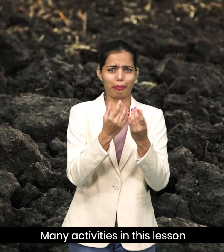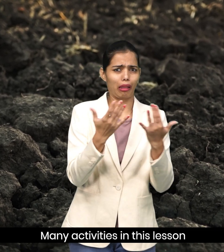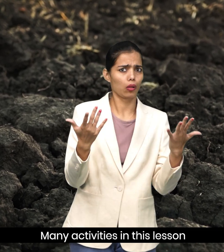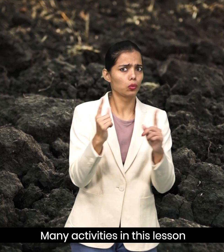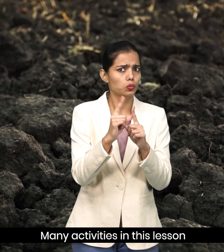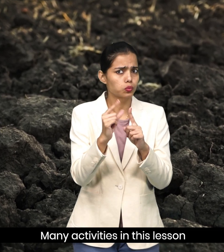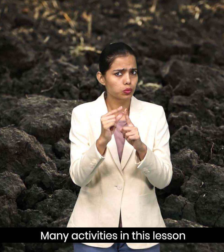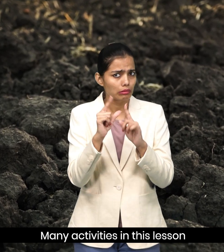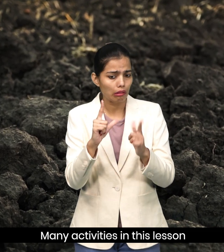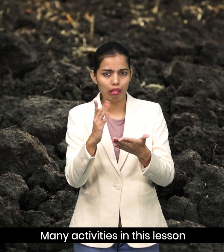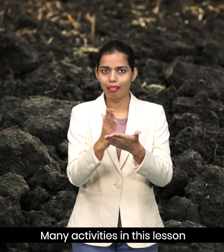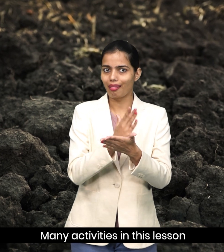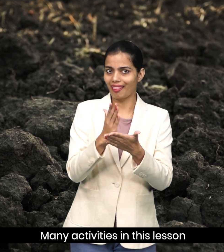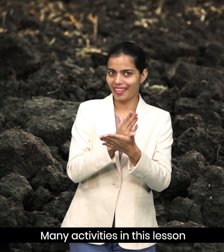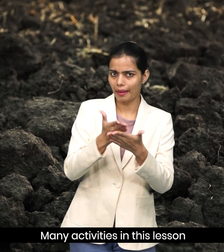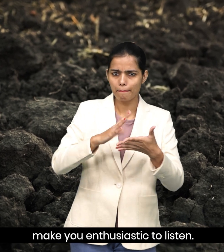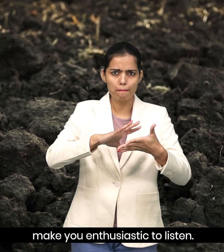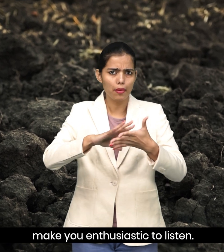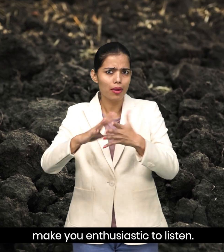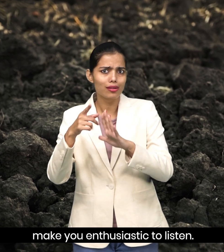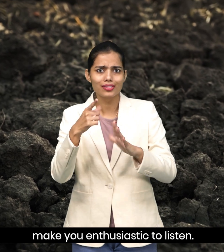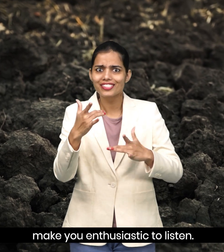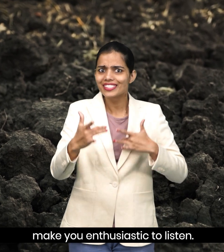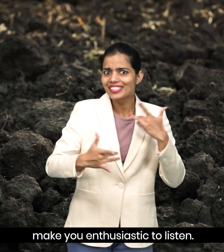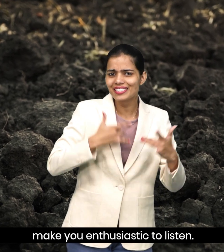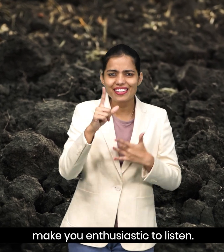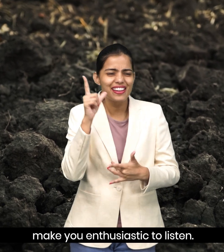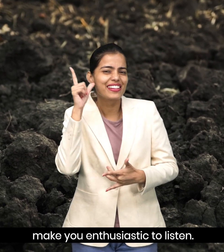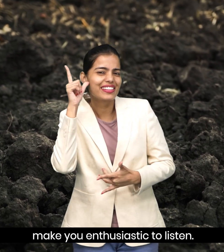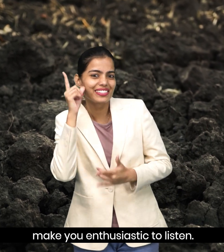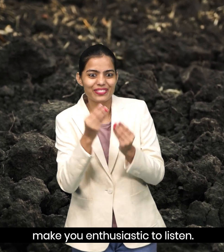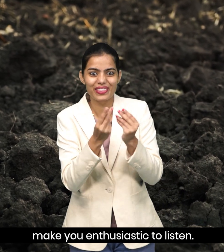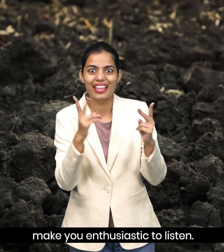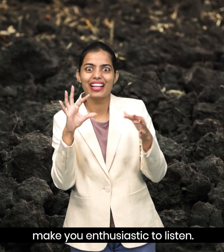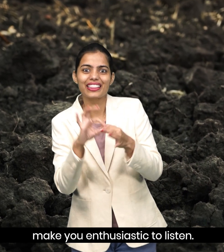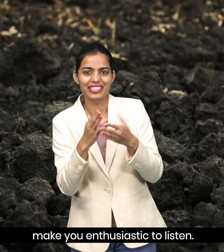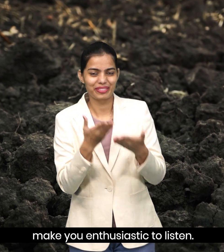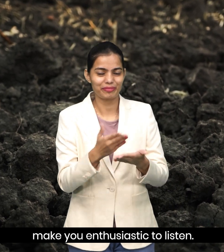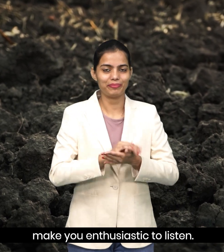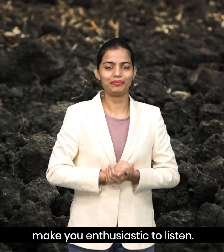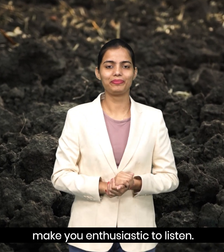Many activities in this lesson make you enthusiastic to listen.